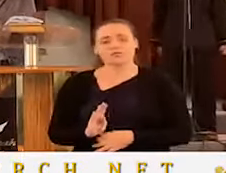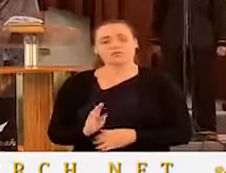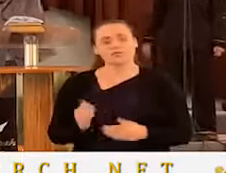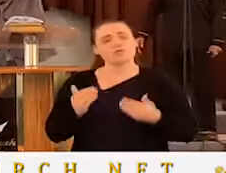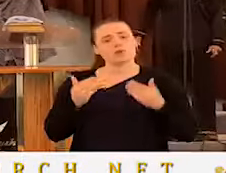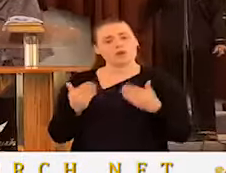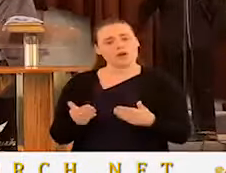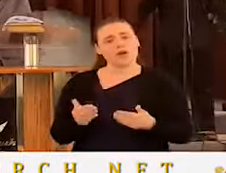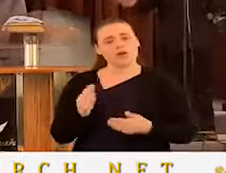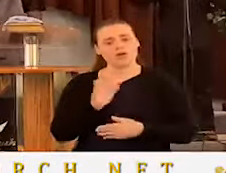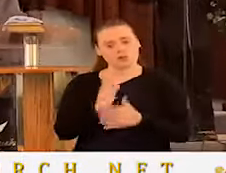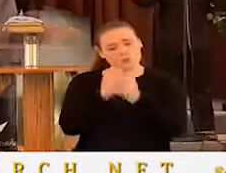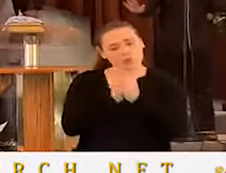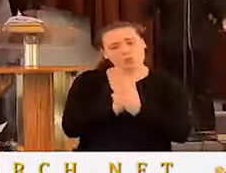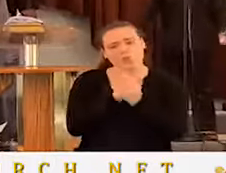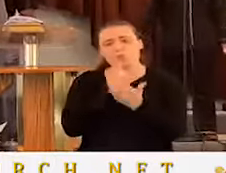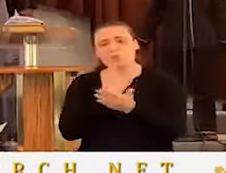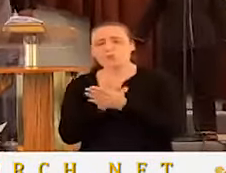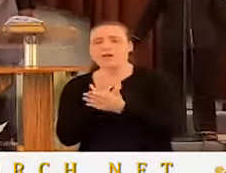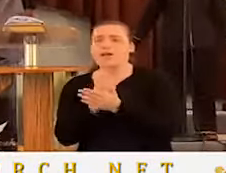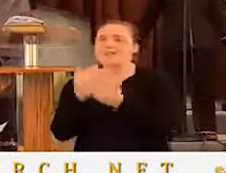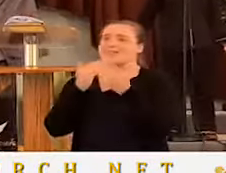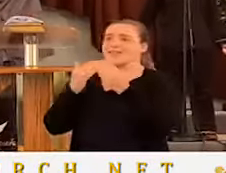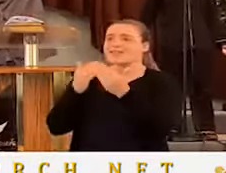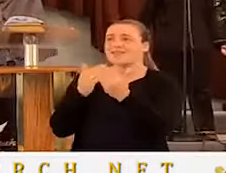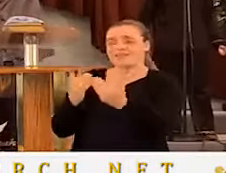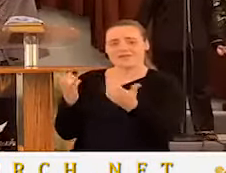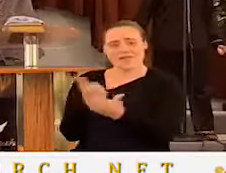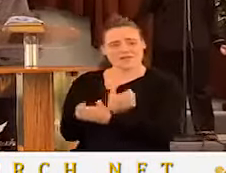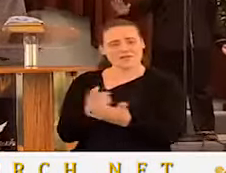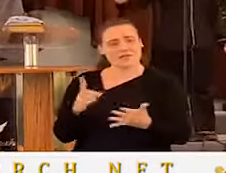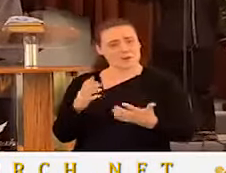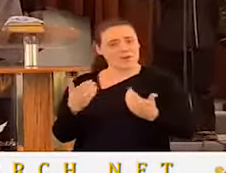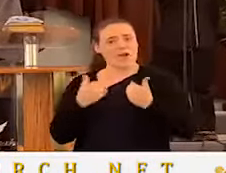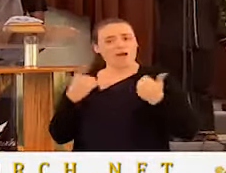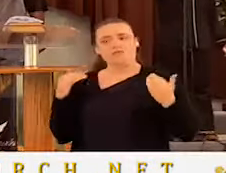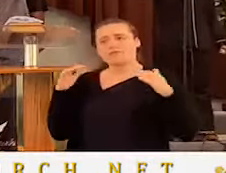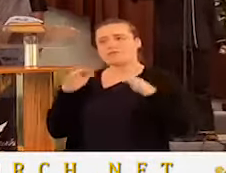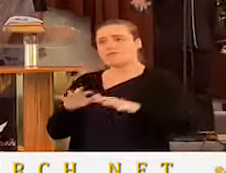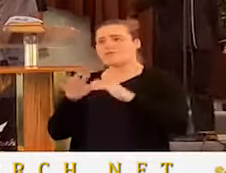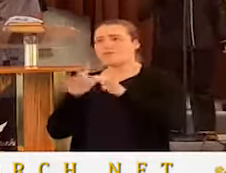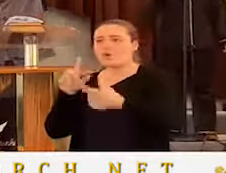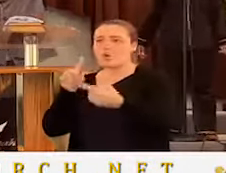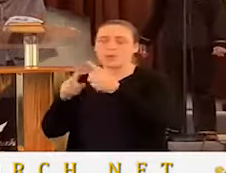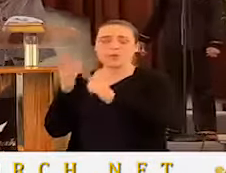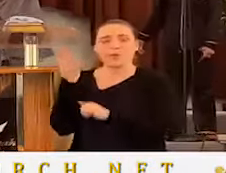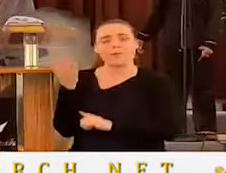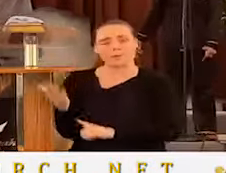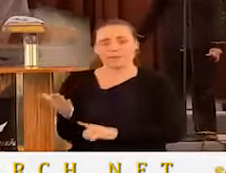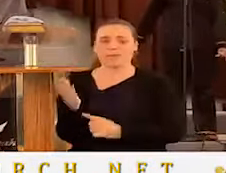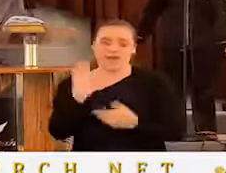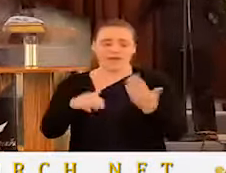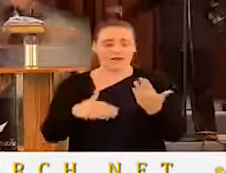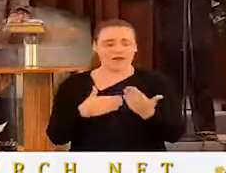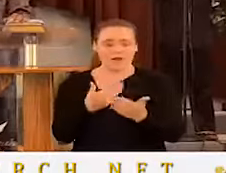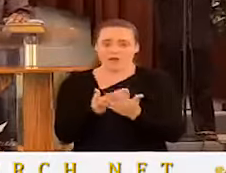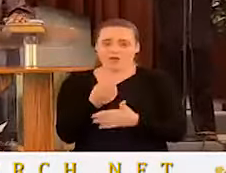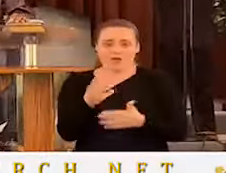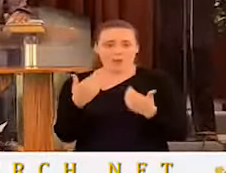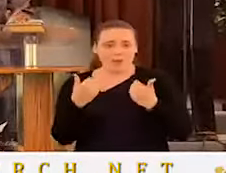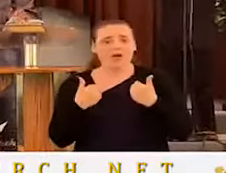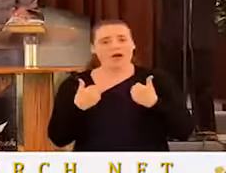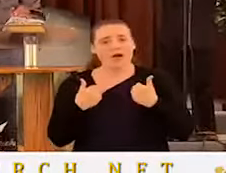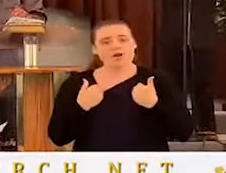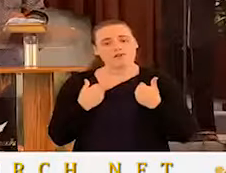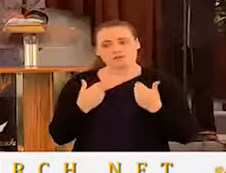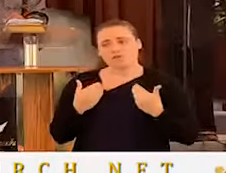Him, your praise, your thanksgiving. Let all that you can give to Him be due to Him.